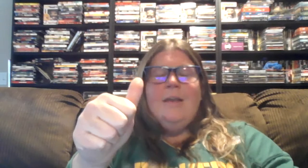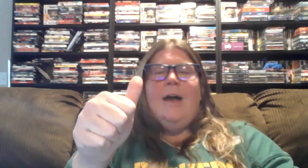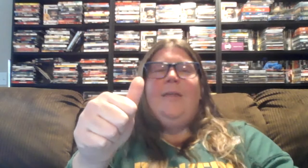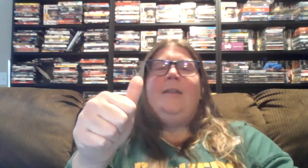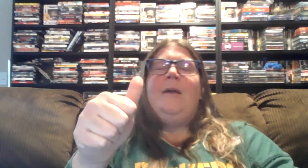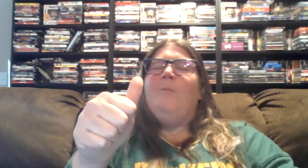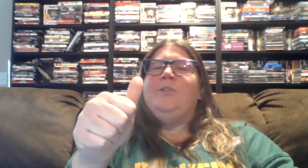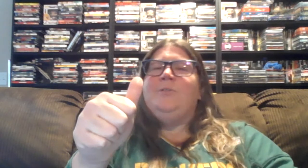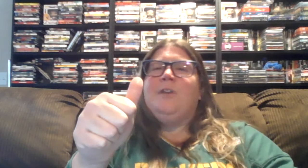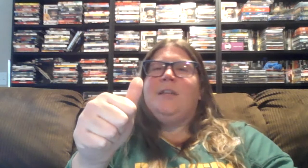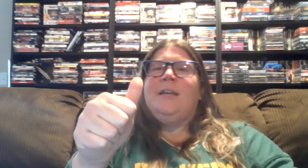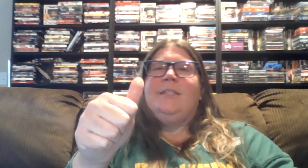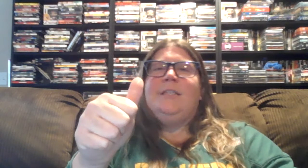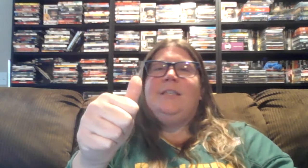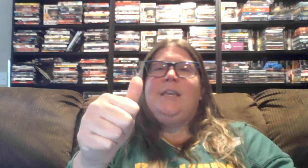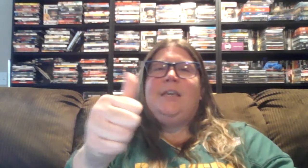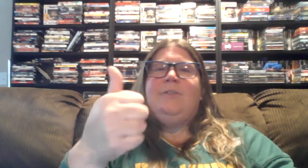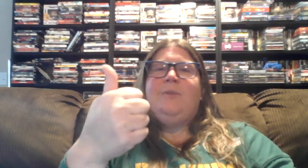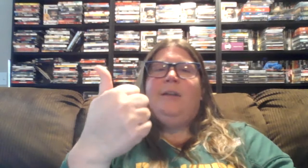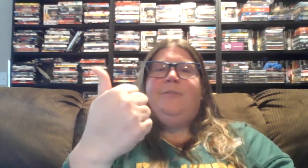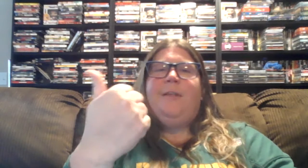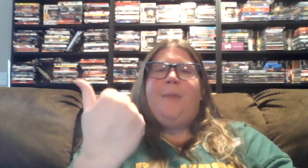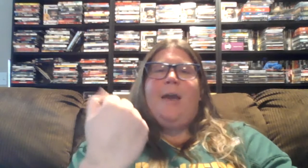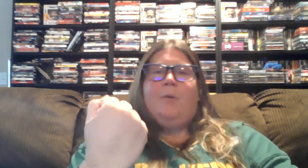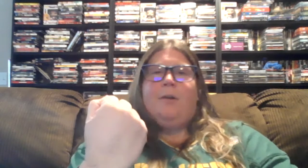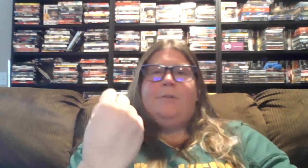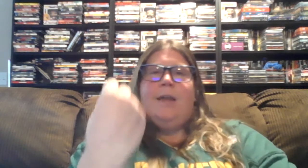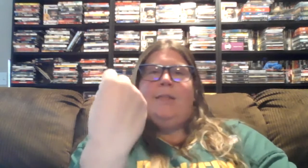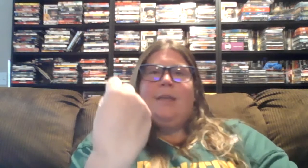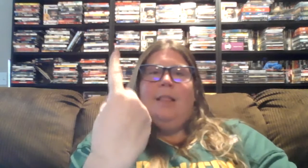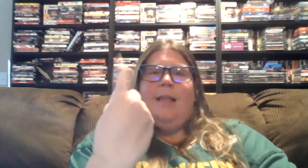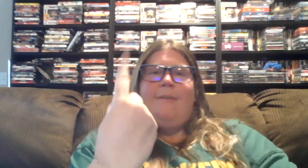And then once you start to get into the teens, you kind of flip backwards and it's 11,